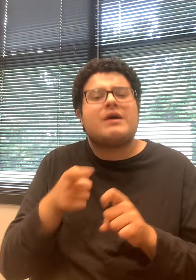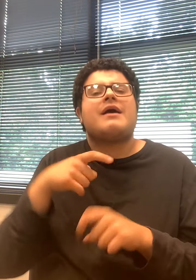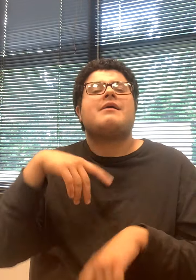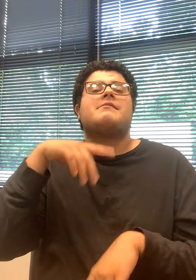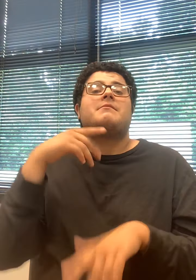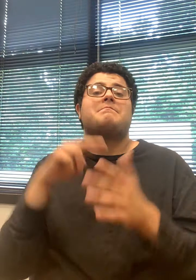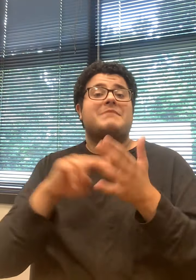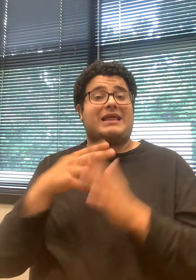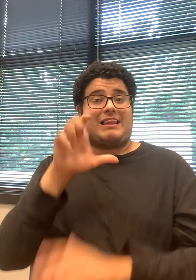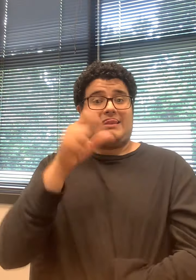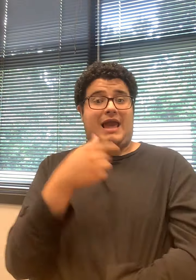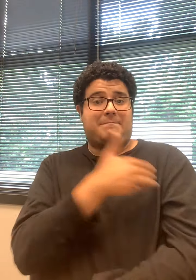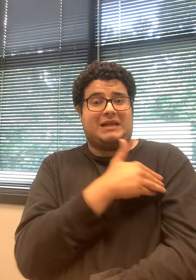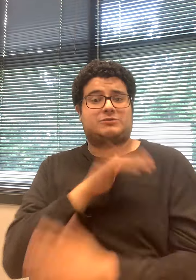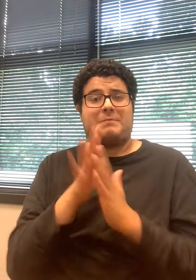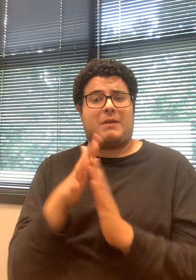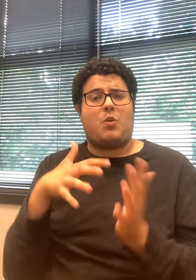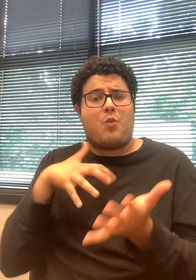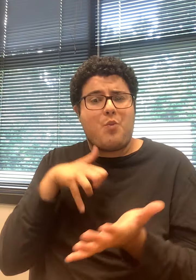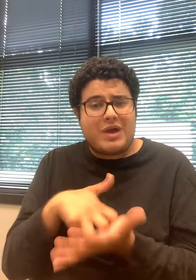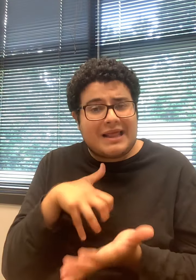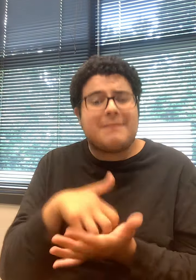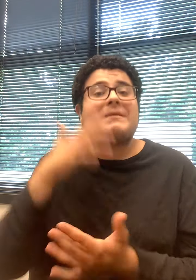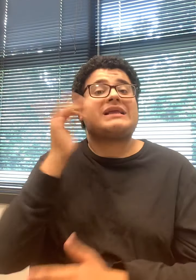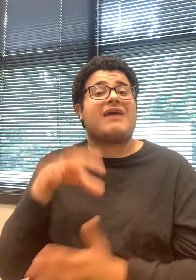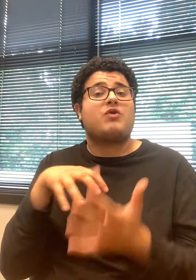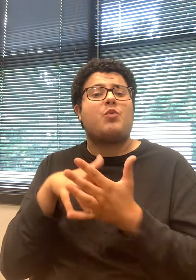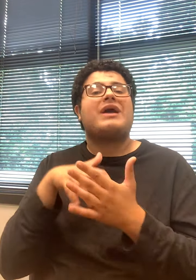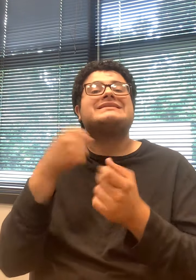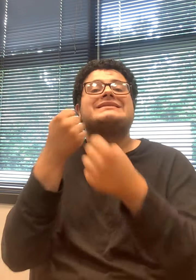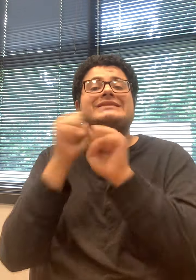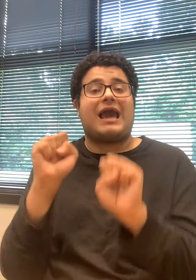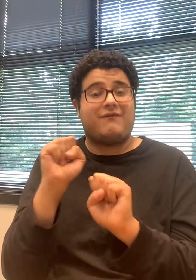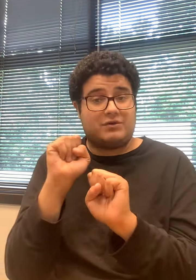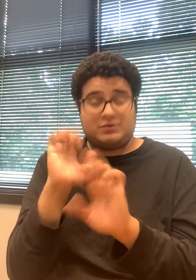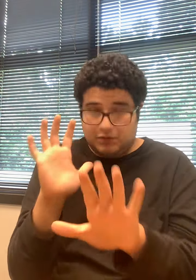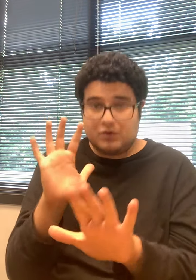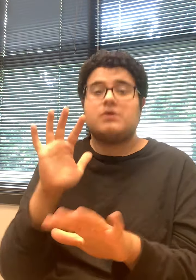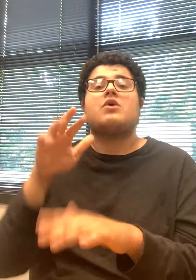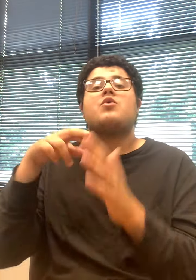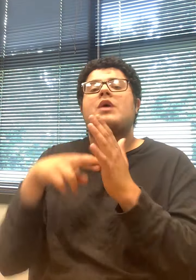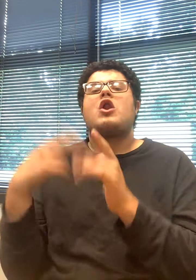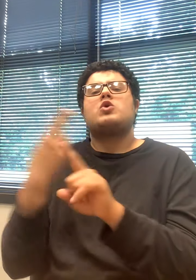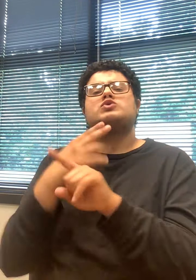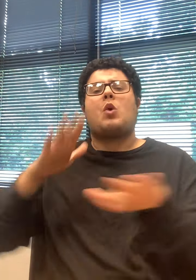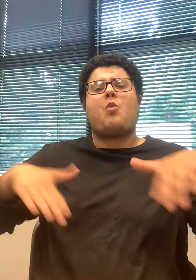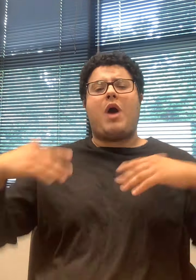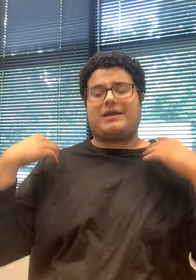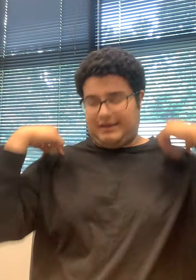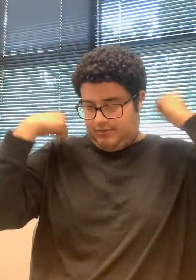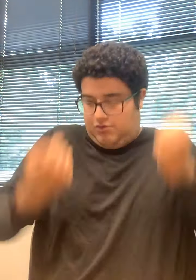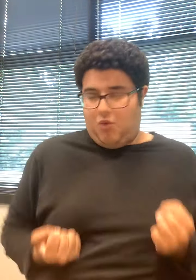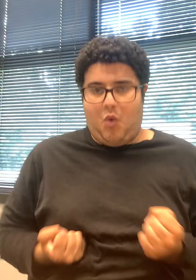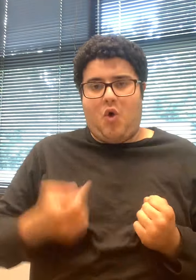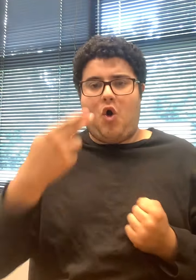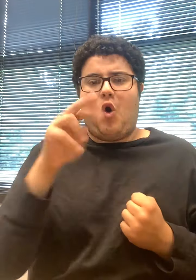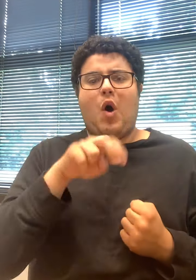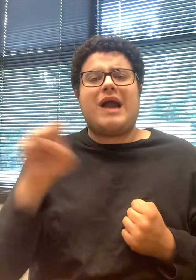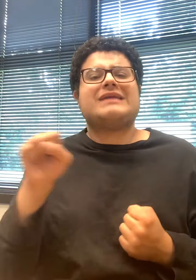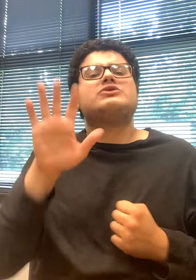be weak. So because of this weakness and as a safety measure, we may put you in a walking harness at first. Your physical therapist will assess the need